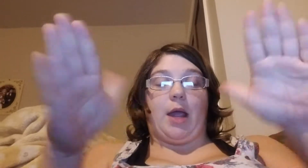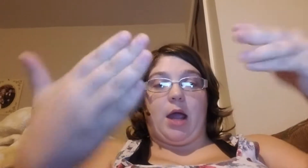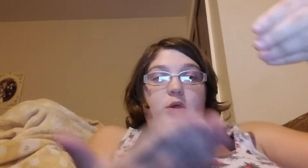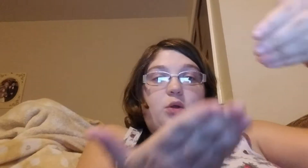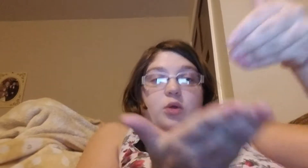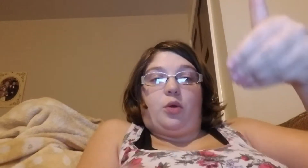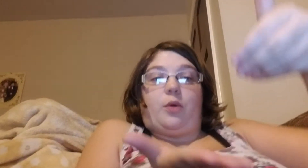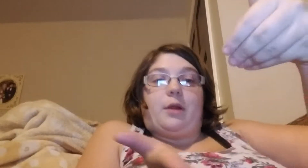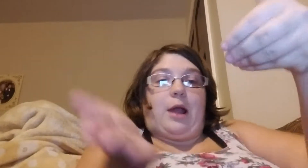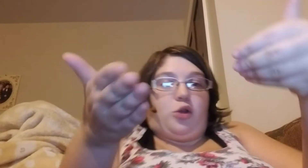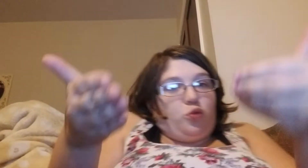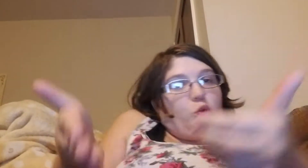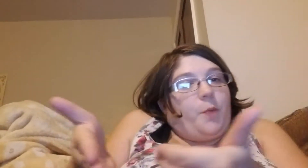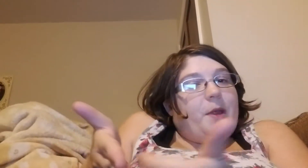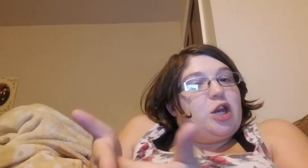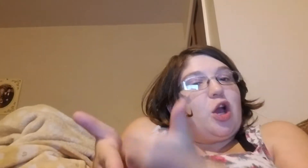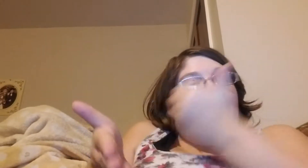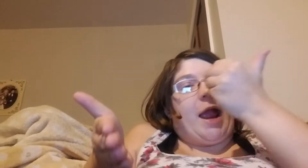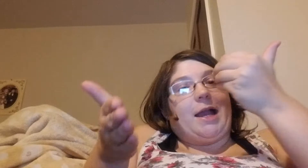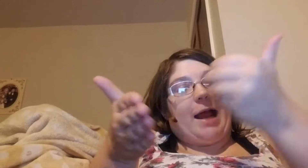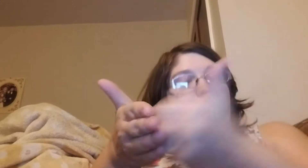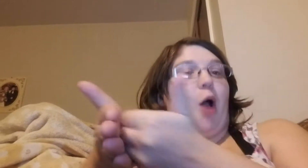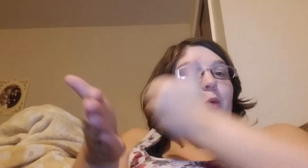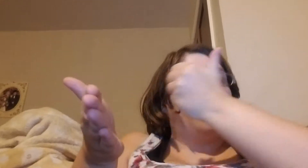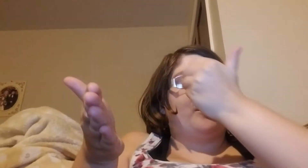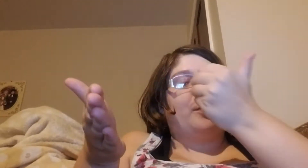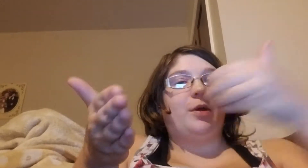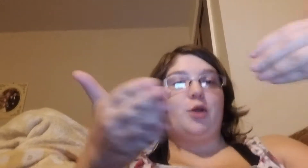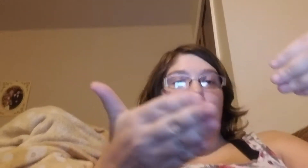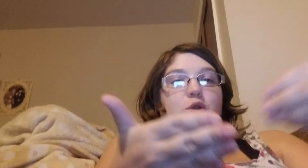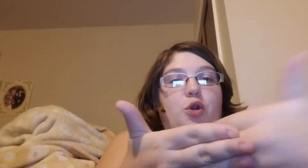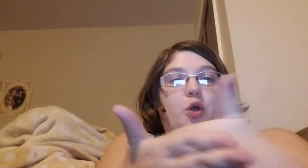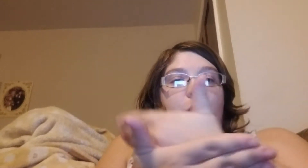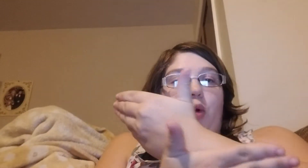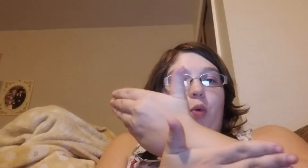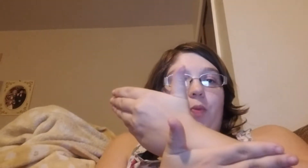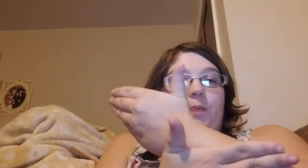hand, like a scooping your hand out. New,